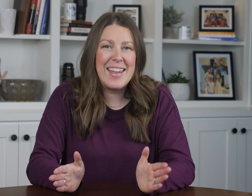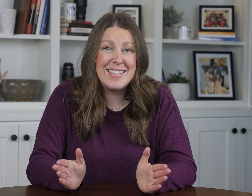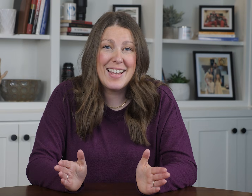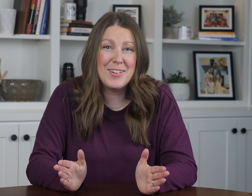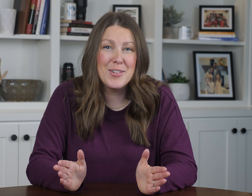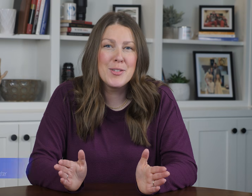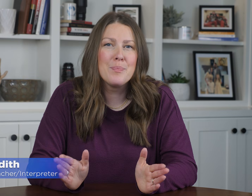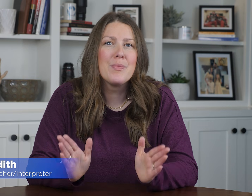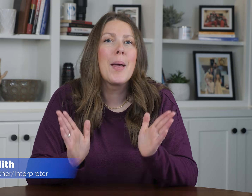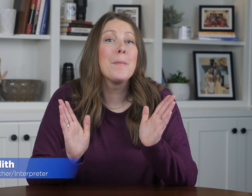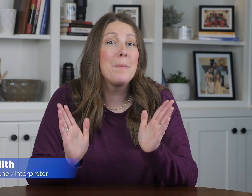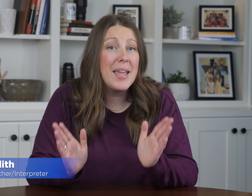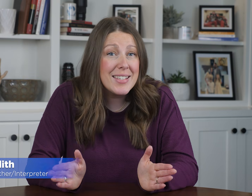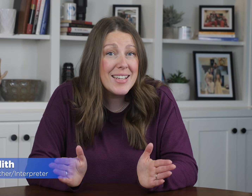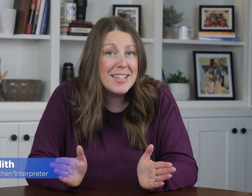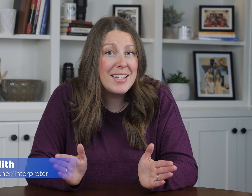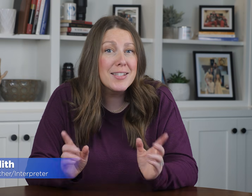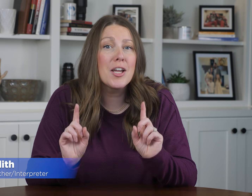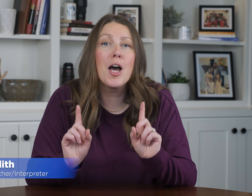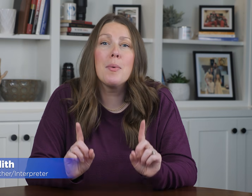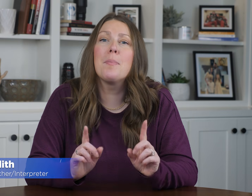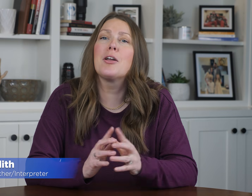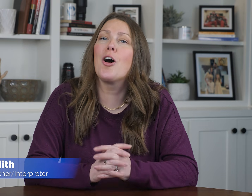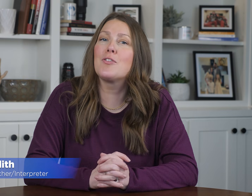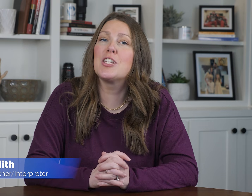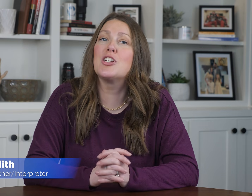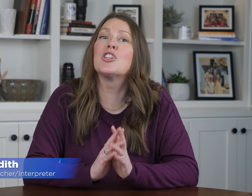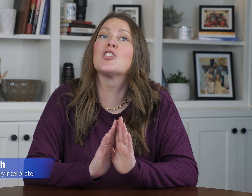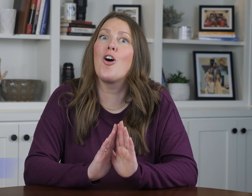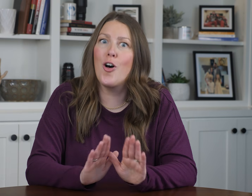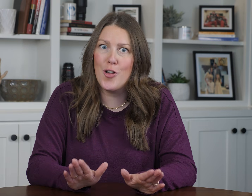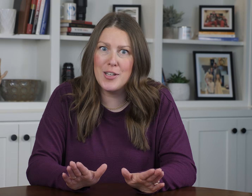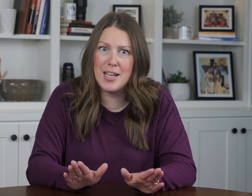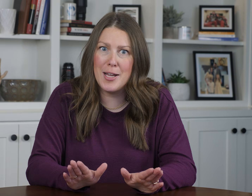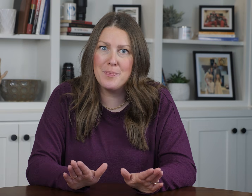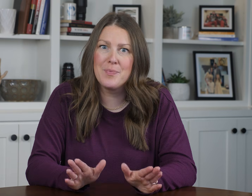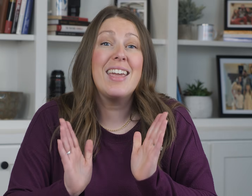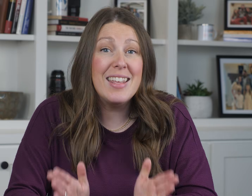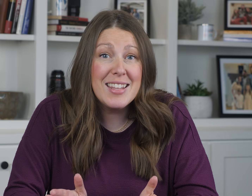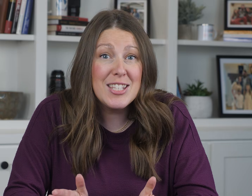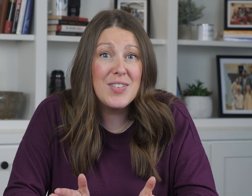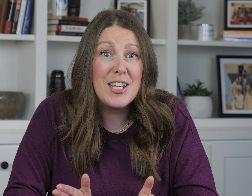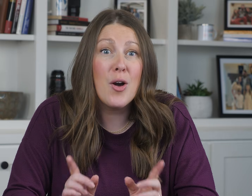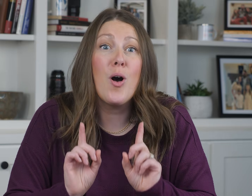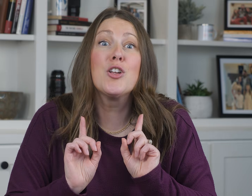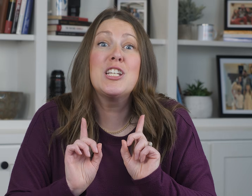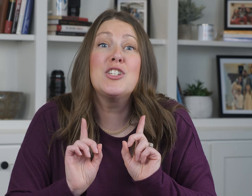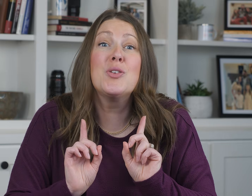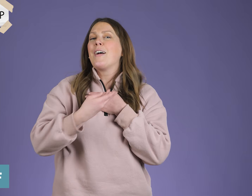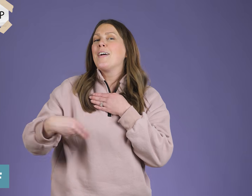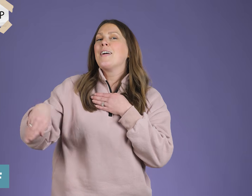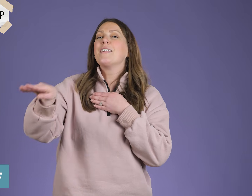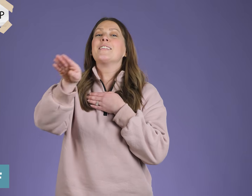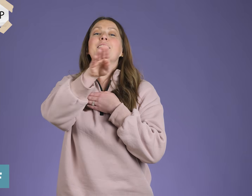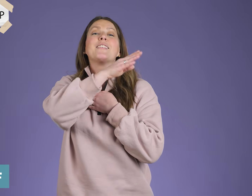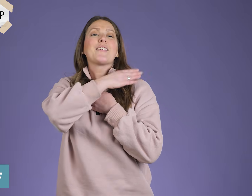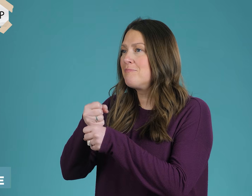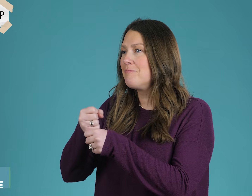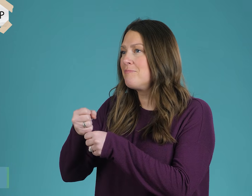Hey signers, basic needs come up in conversations all the time. In this video, I'll teach you over 50 signs